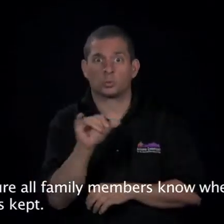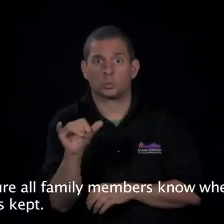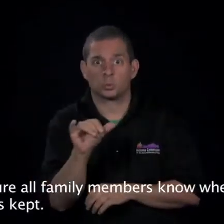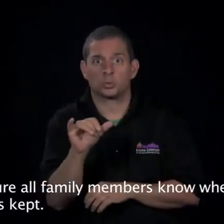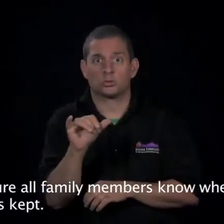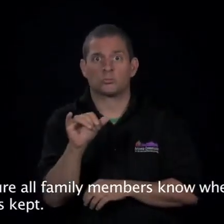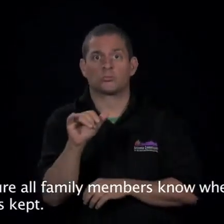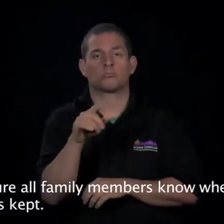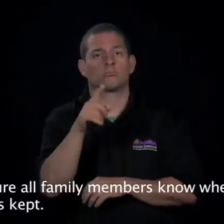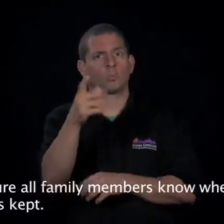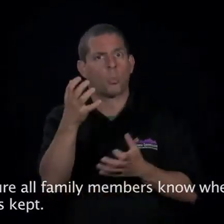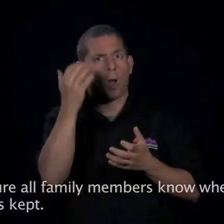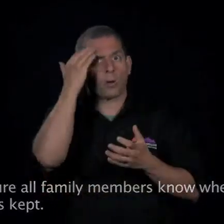know where the kit is kept.